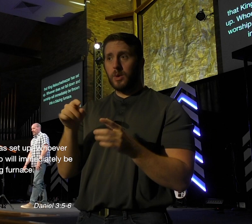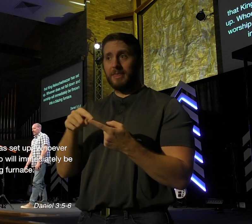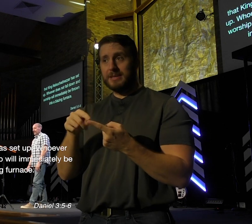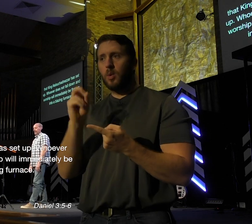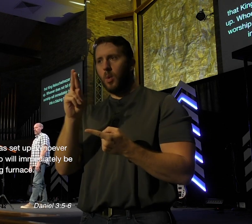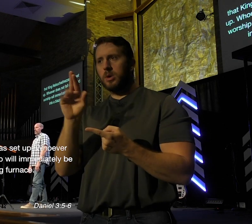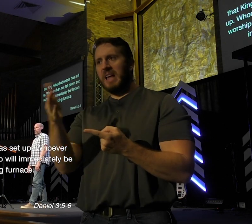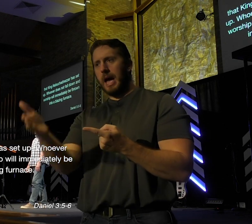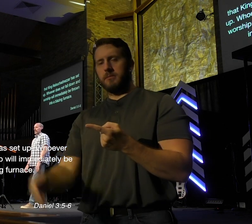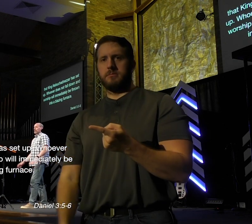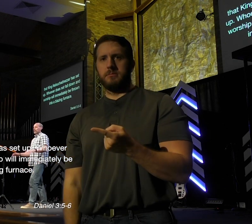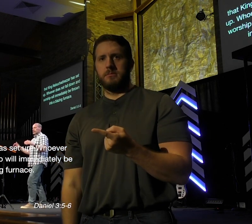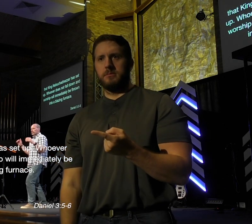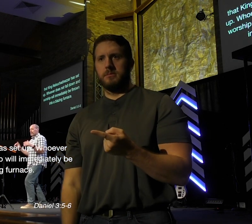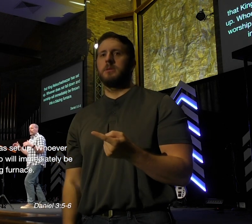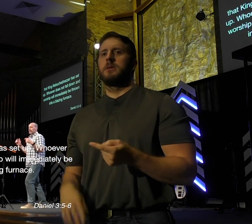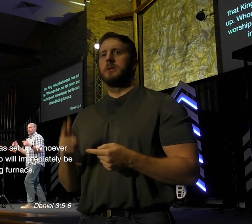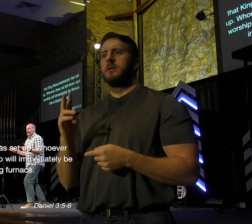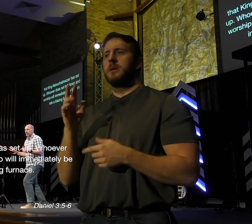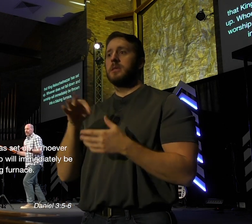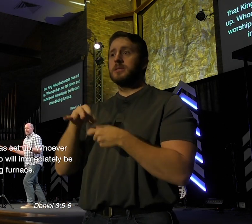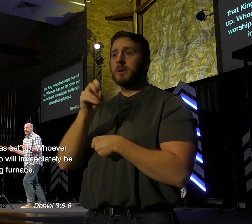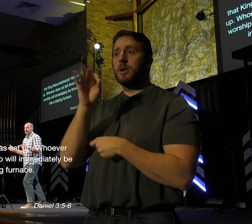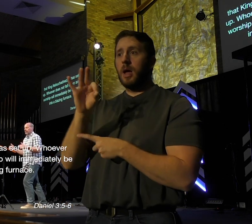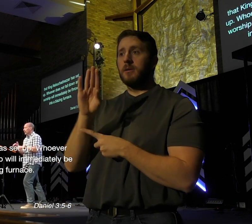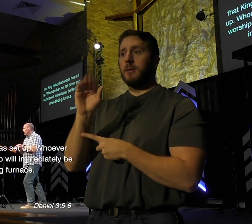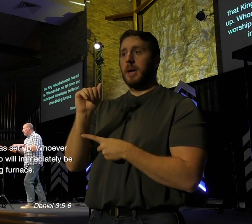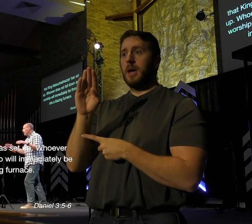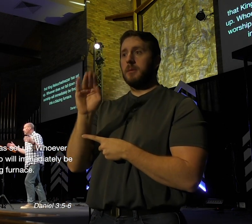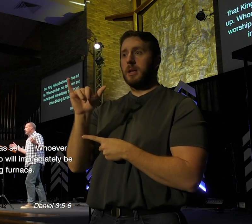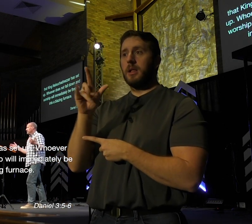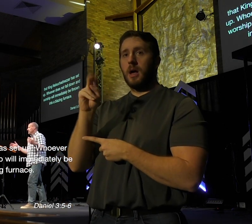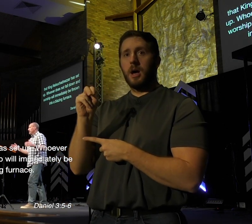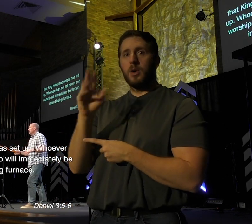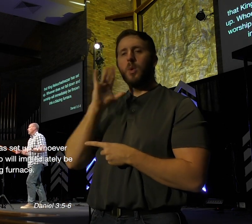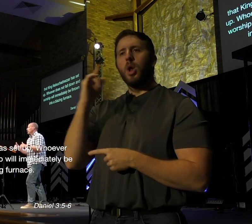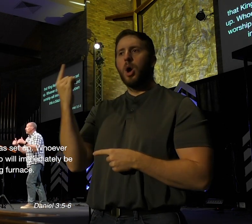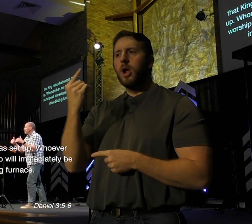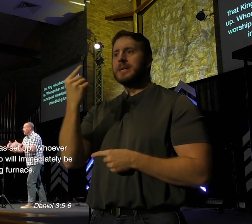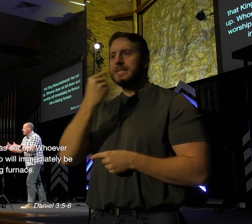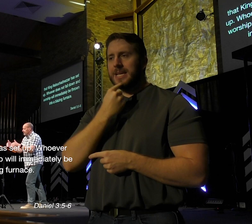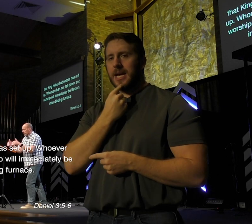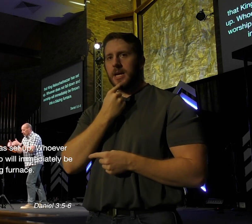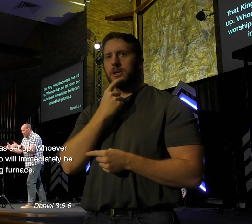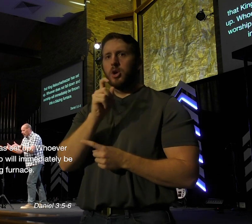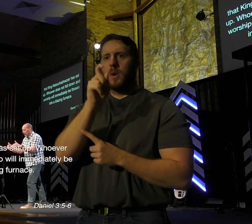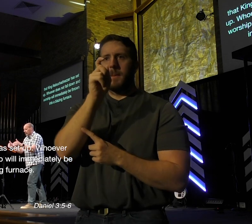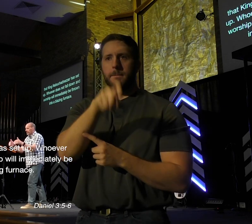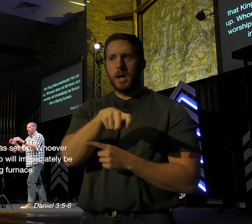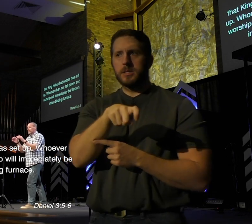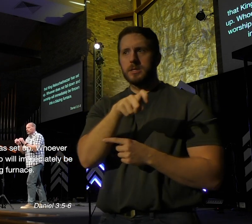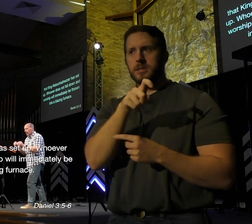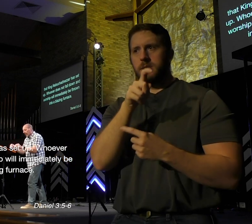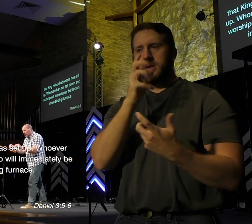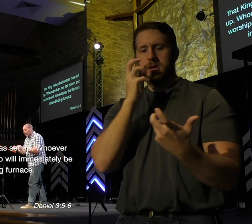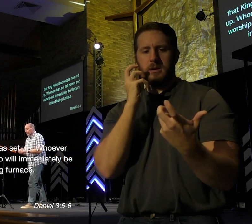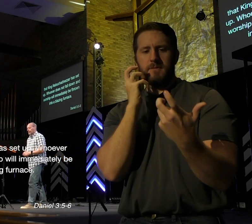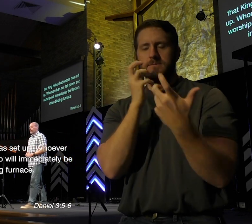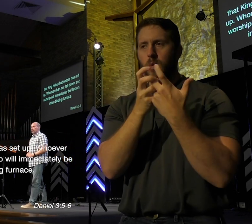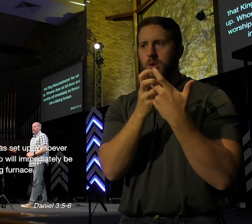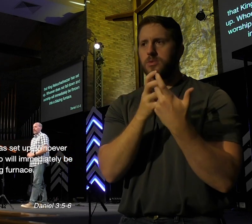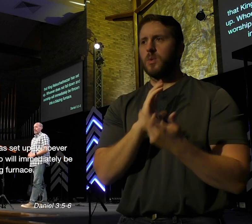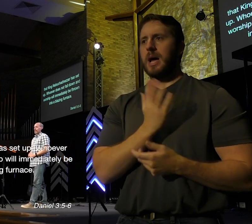or die, okay? The spirit of Babylon will always say, you must conform to